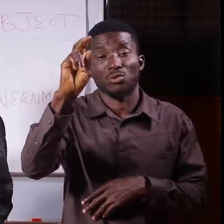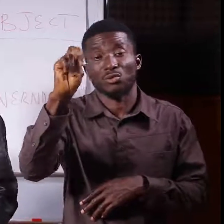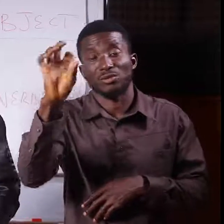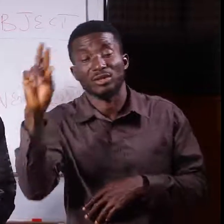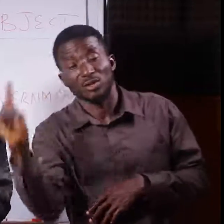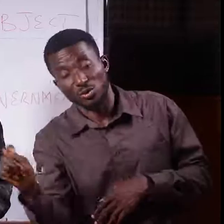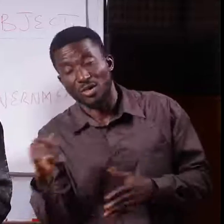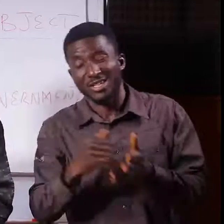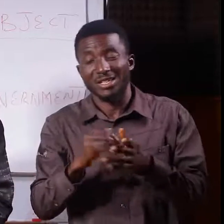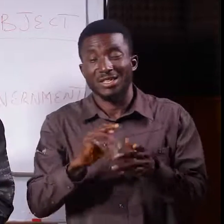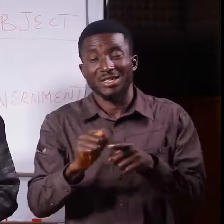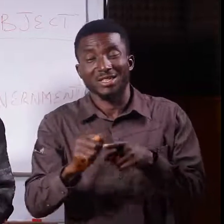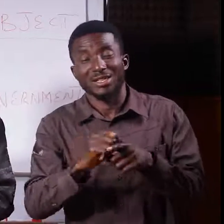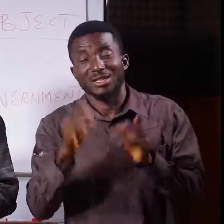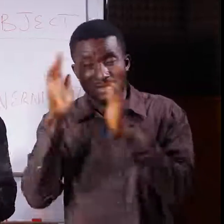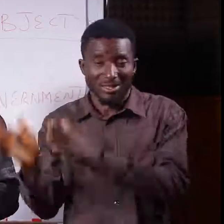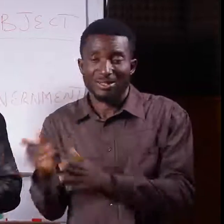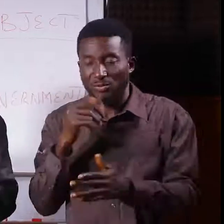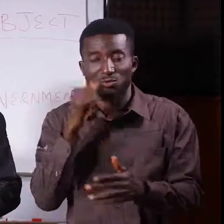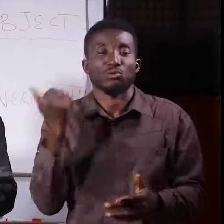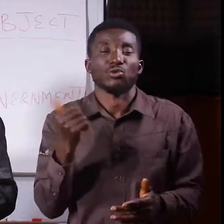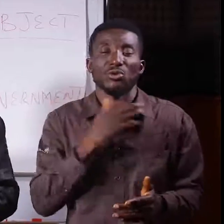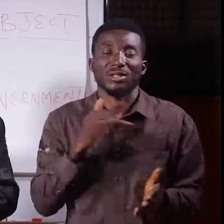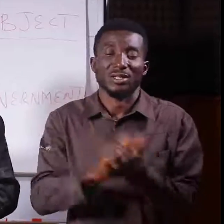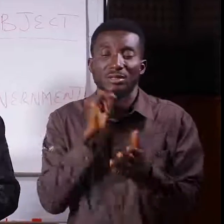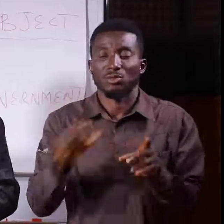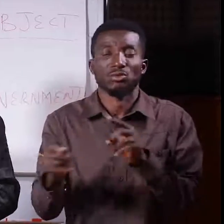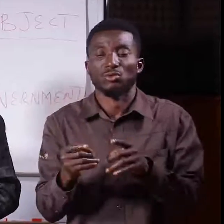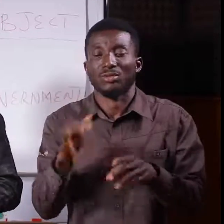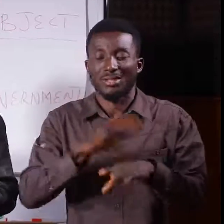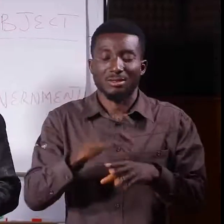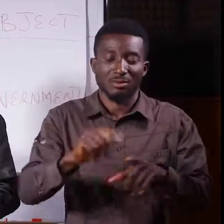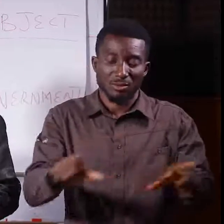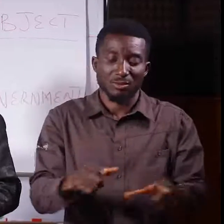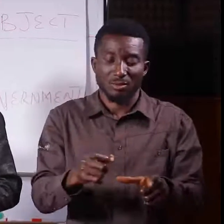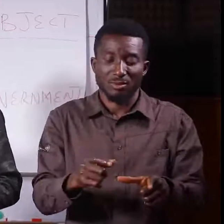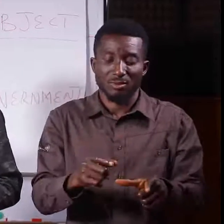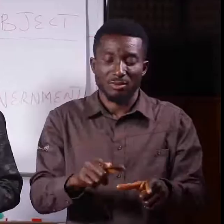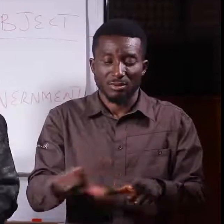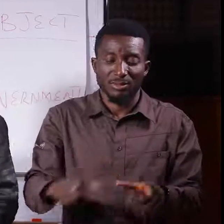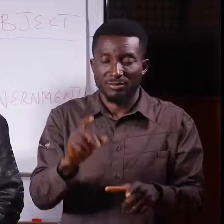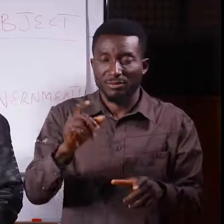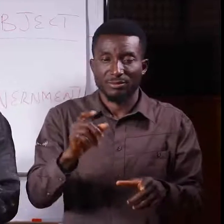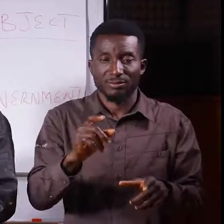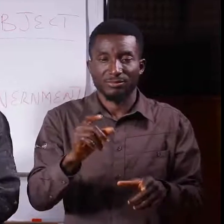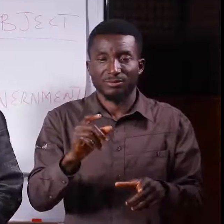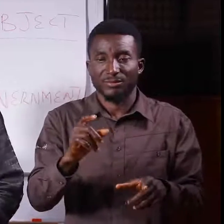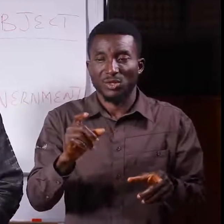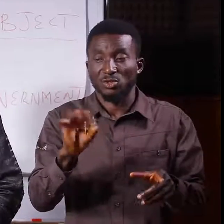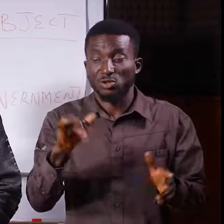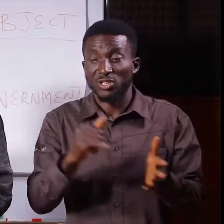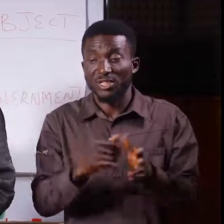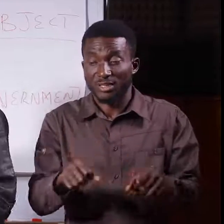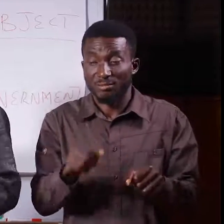It trains leaders of tomorrow, and that is done at the local government level. So local government, as said, it can